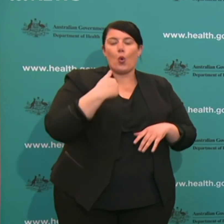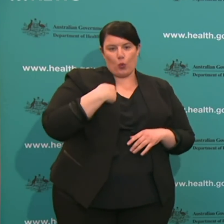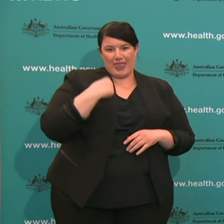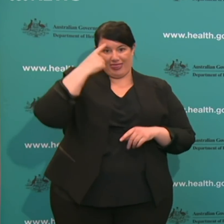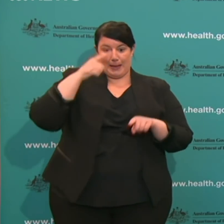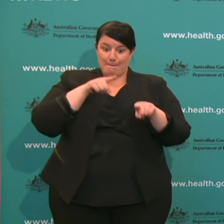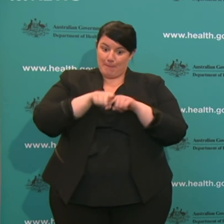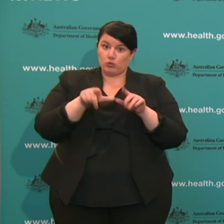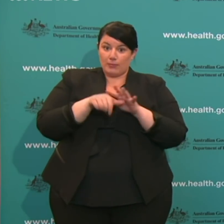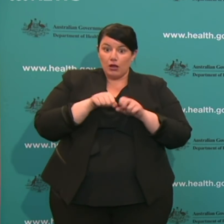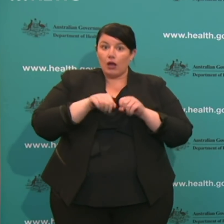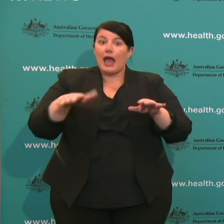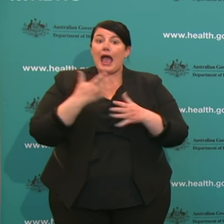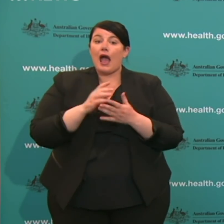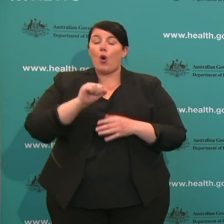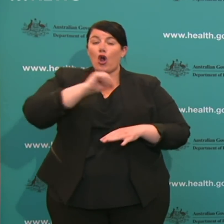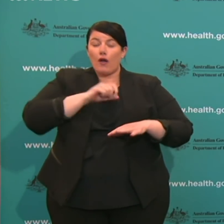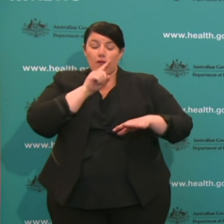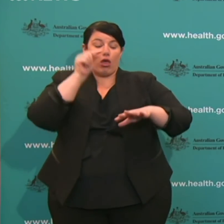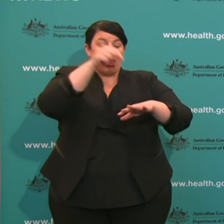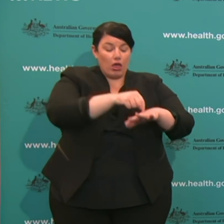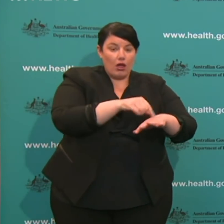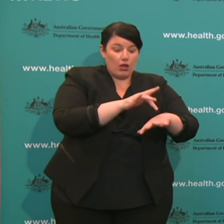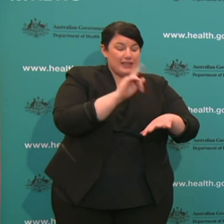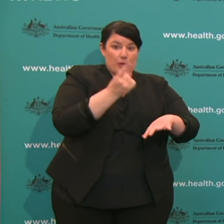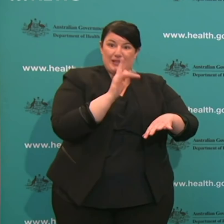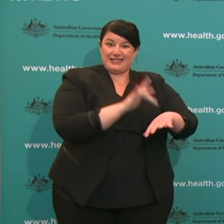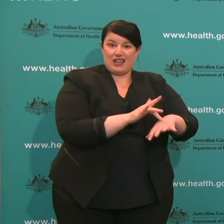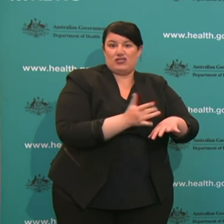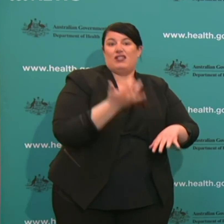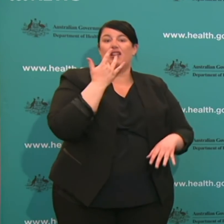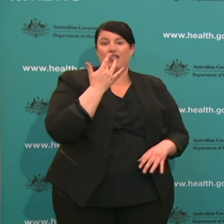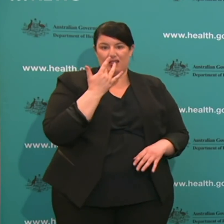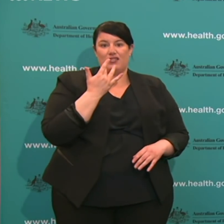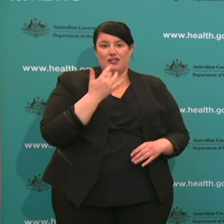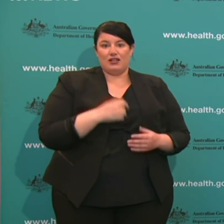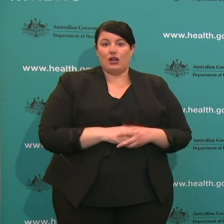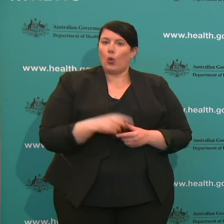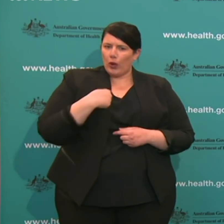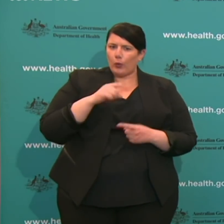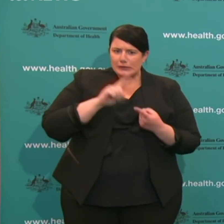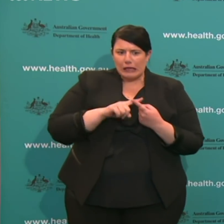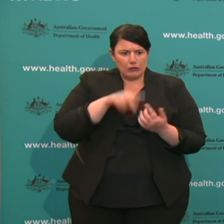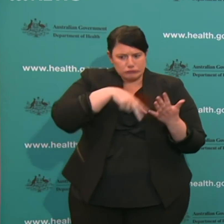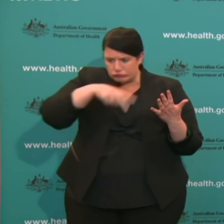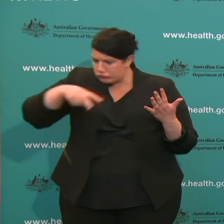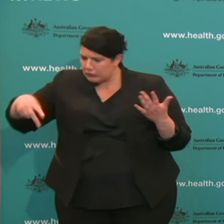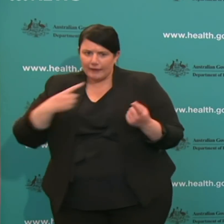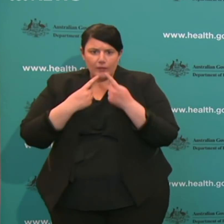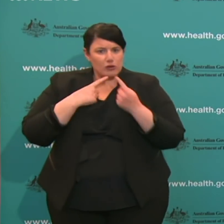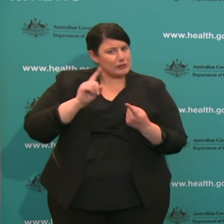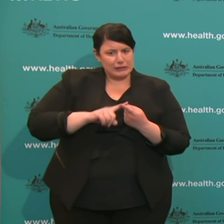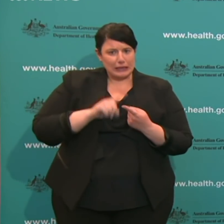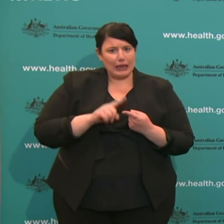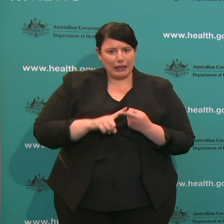through contact and droplet precautions. That is not to say that we will ignore emerging evidence. We certainly won't. Our infection